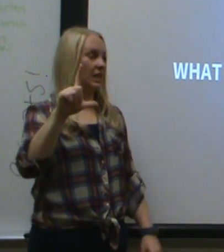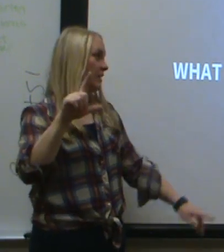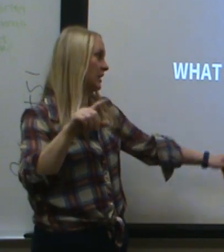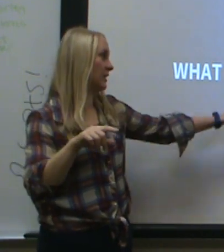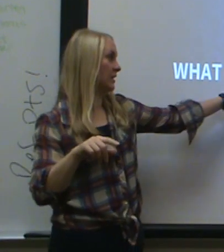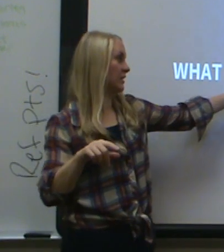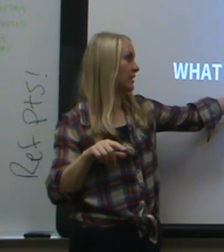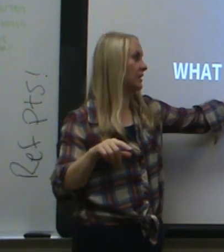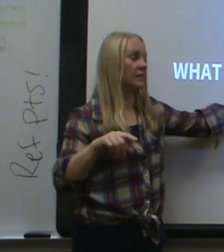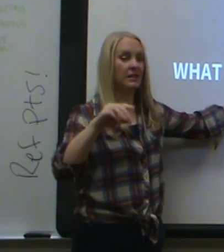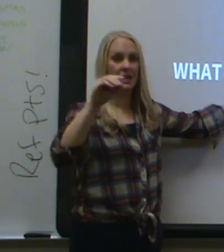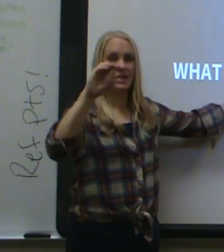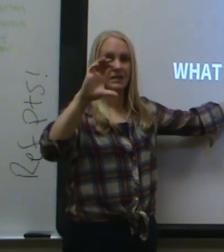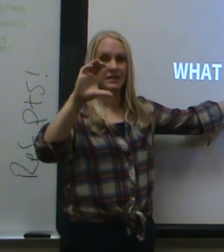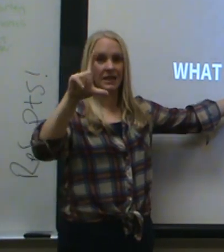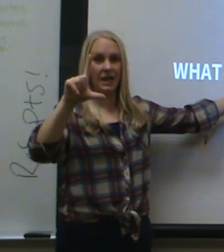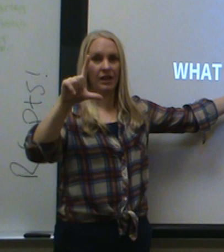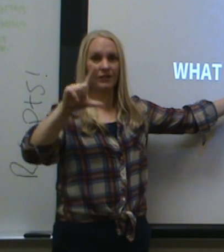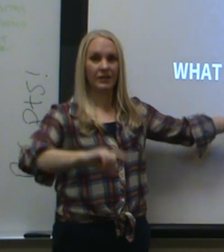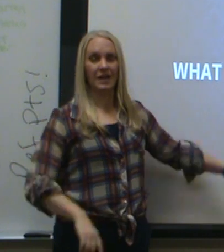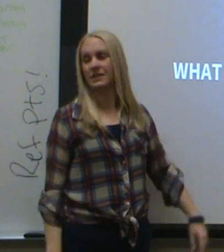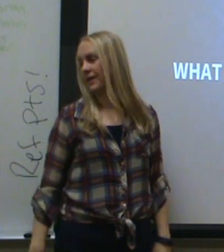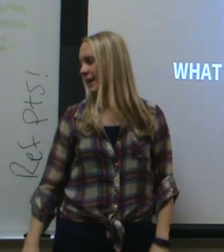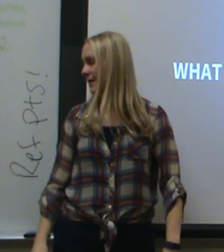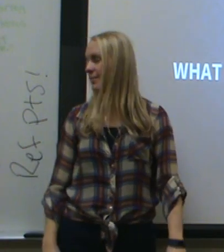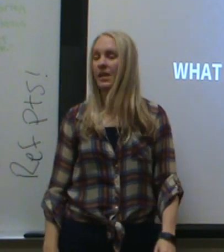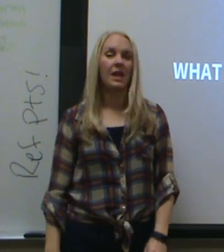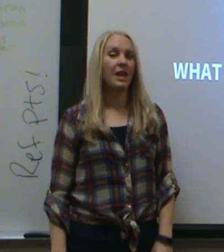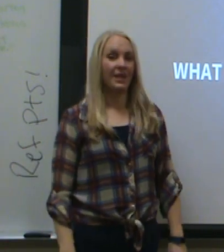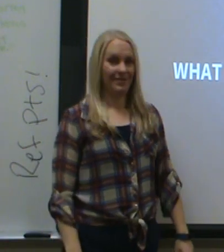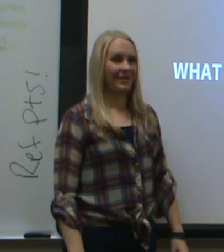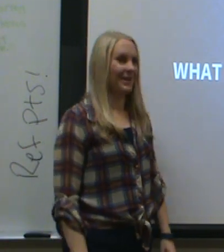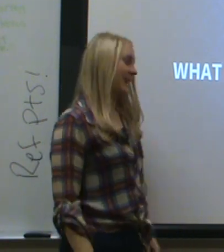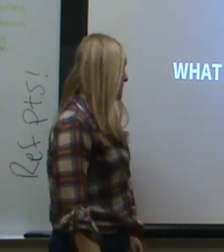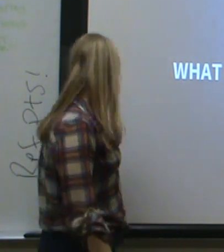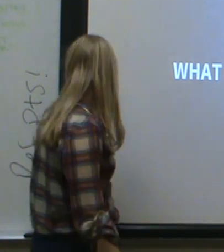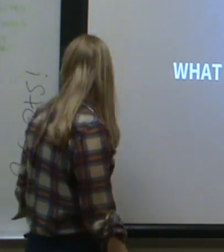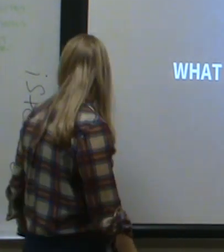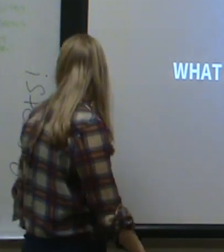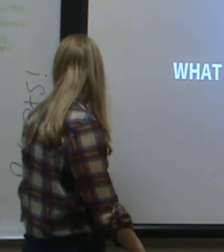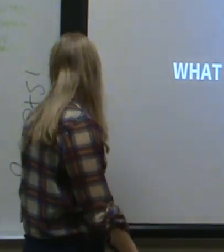CL. CL for classifier. All right, here we go.